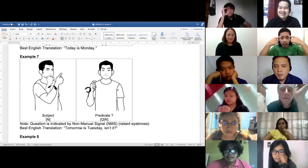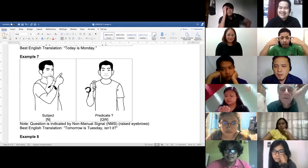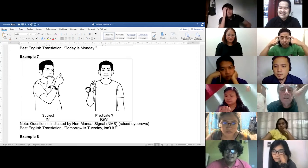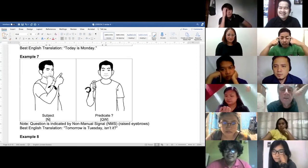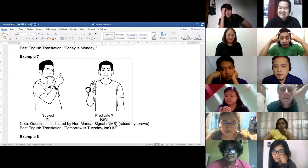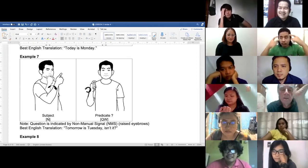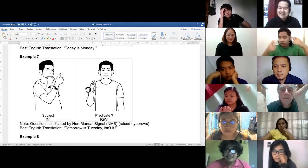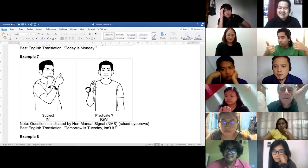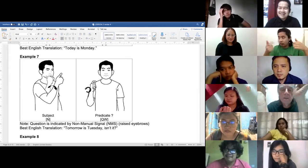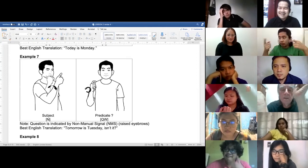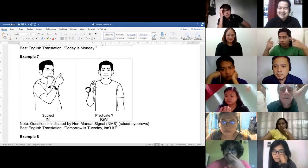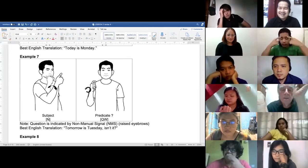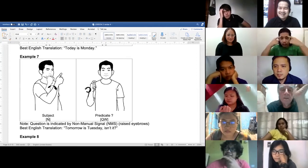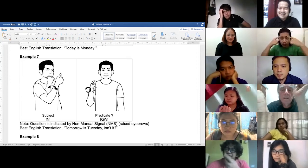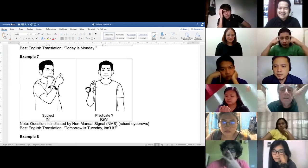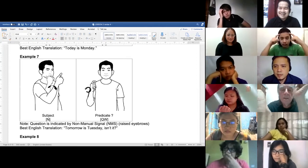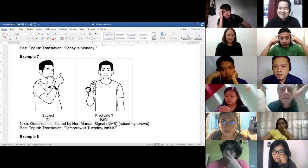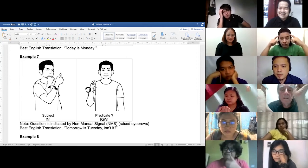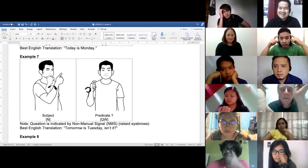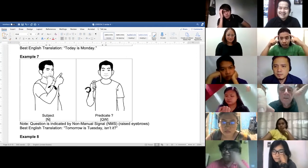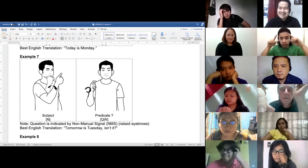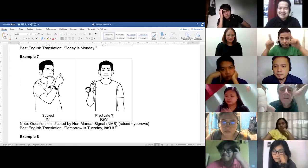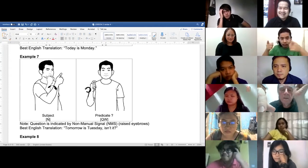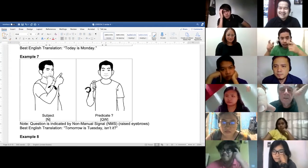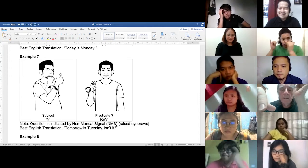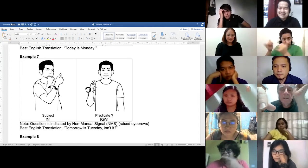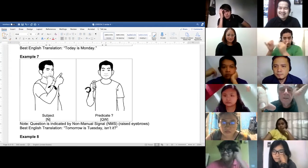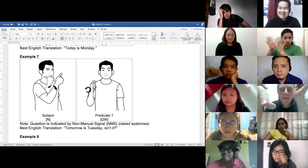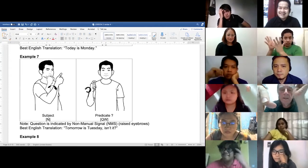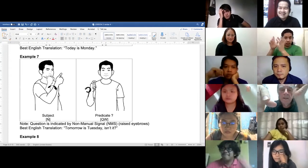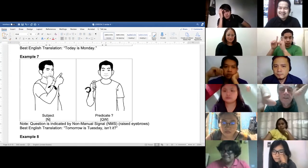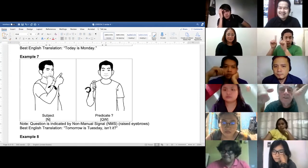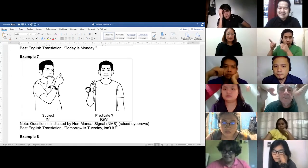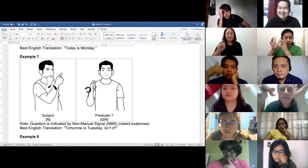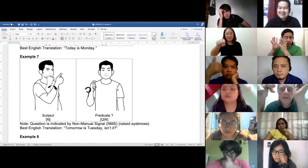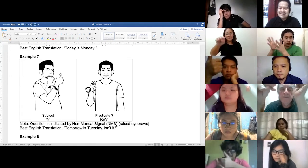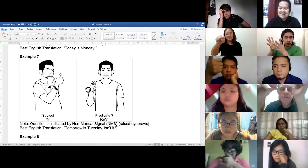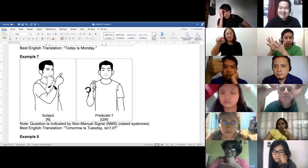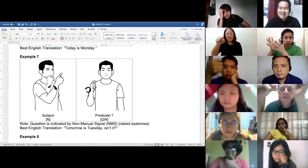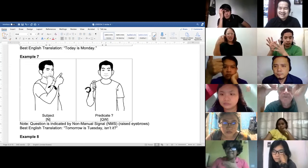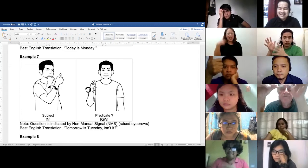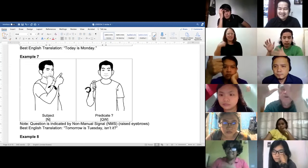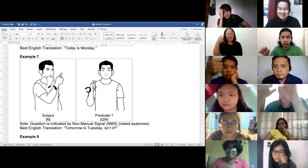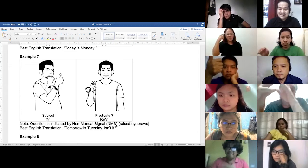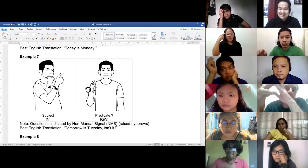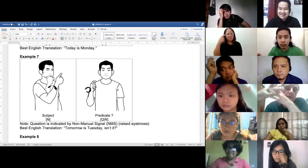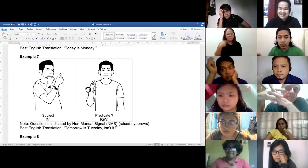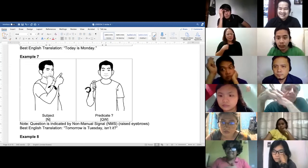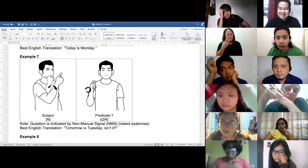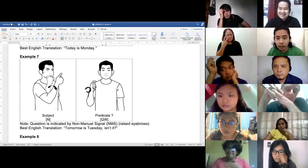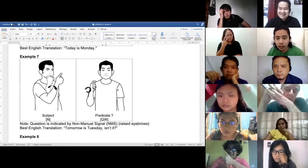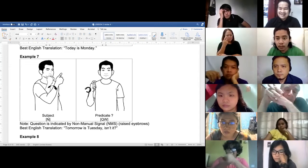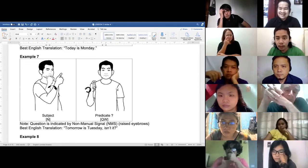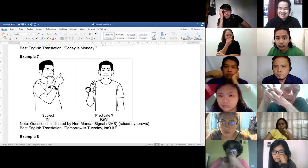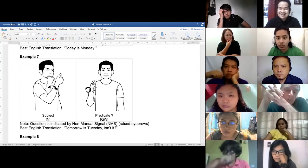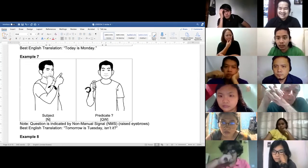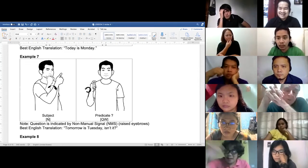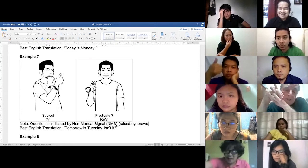Eyebrows raised. Is that good, sir? Leave that in. yeah, I think so. But I'm just trying to figure out if we should have